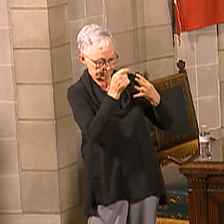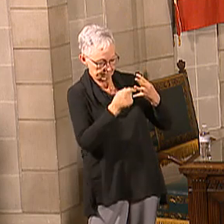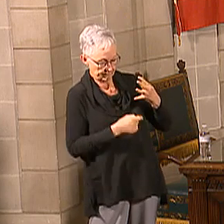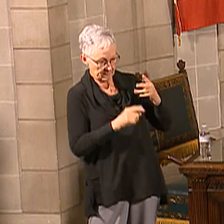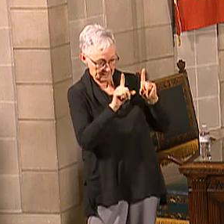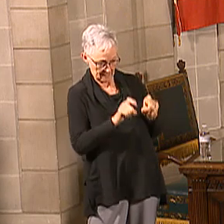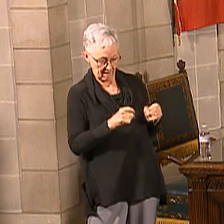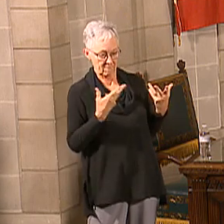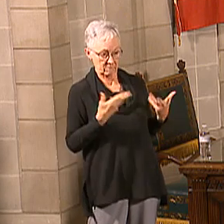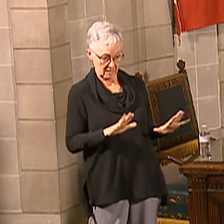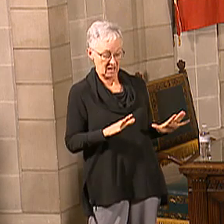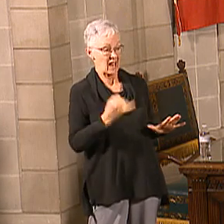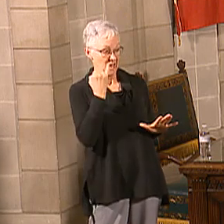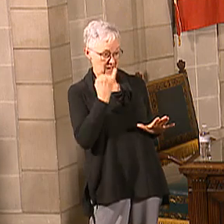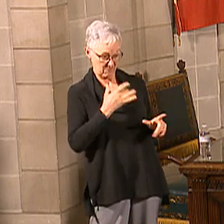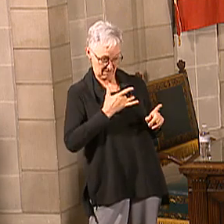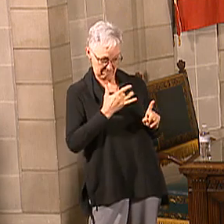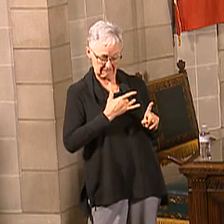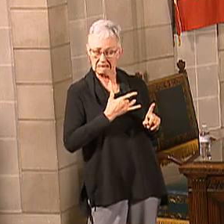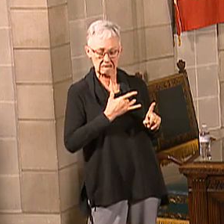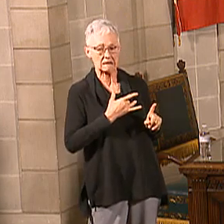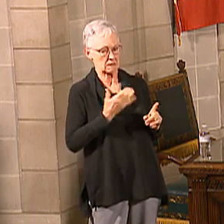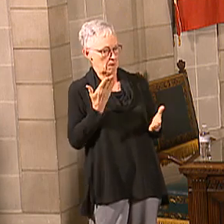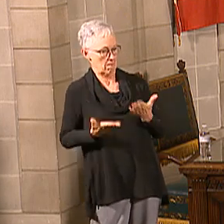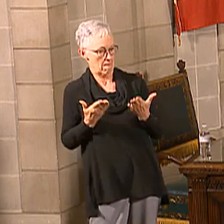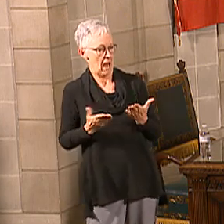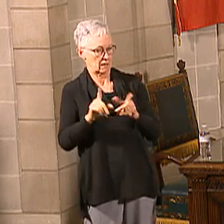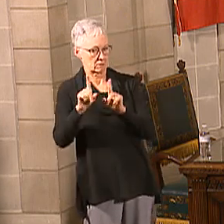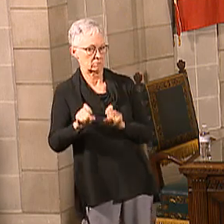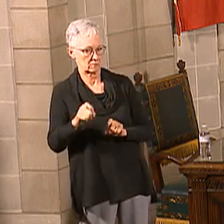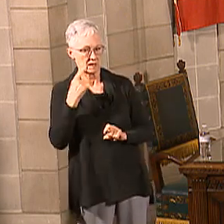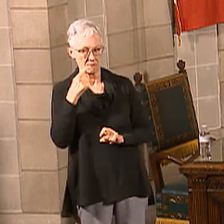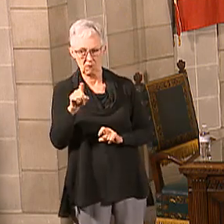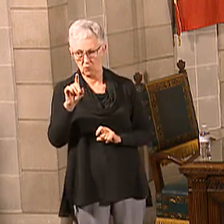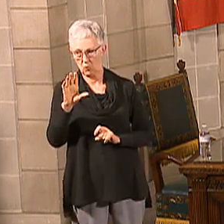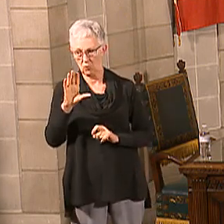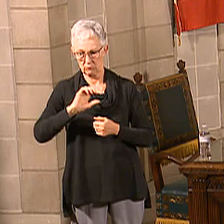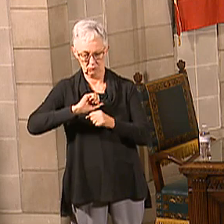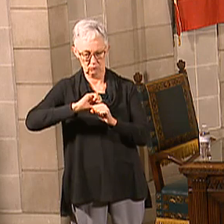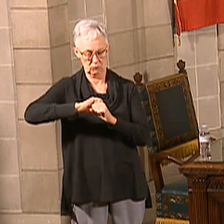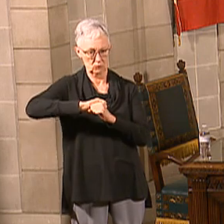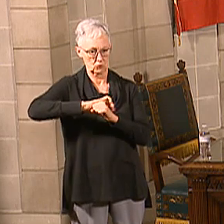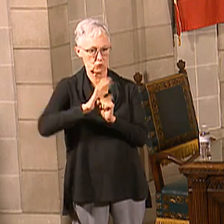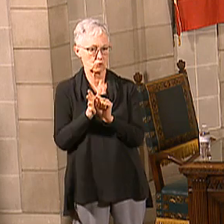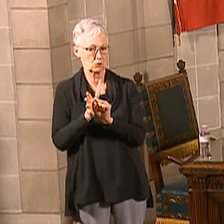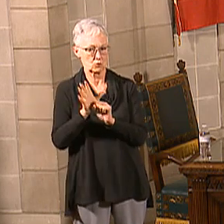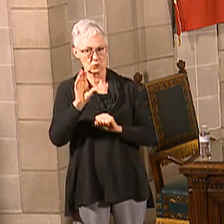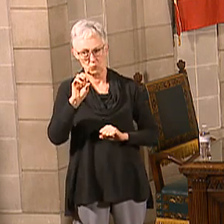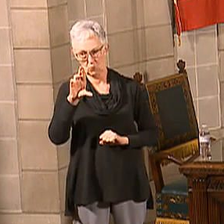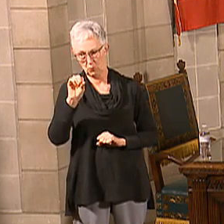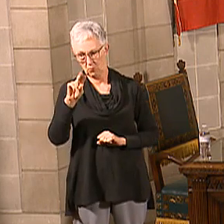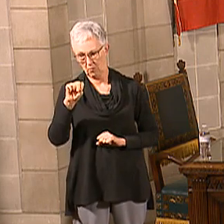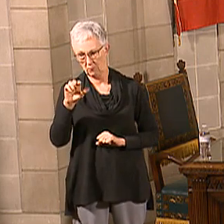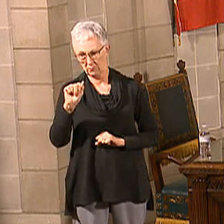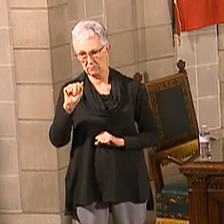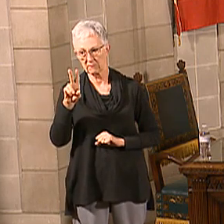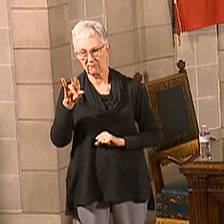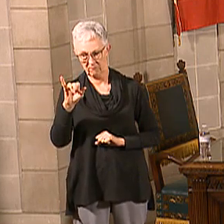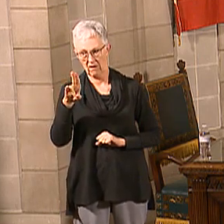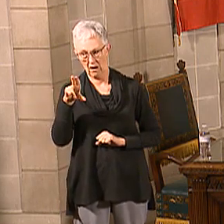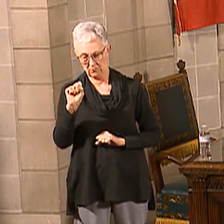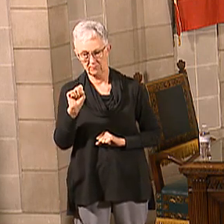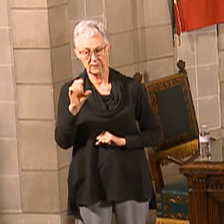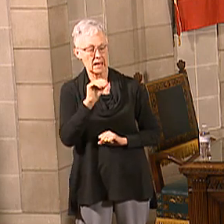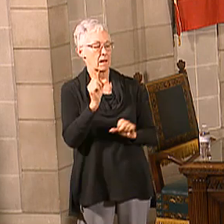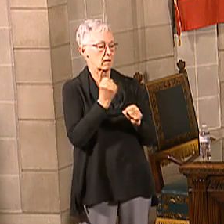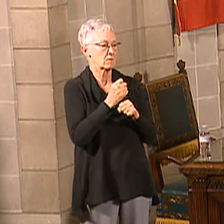guidelines we're talking about. It also includes making sure that you wash your hands frequently. Do it often and wash them for 20